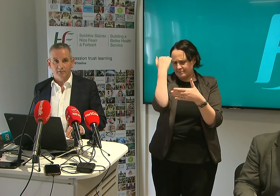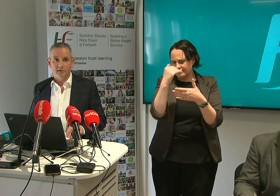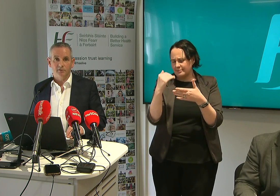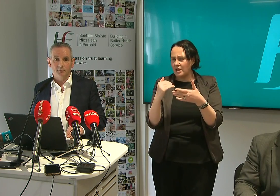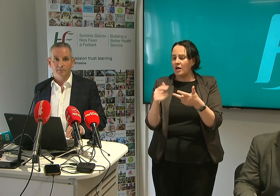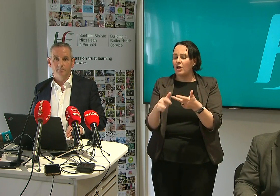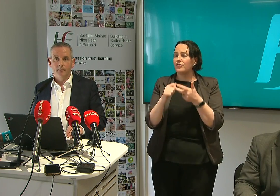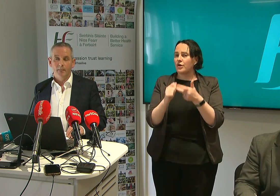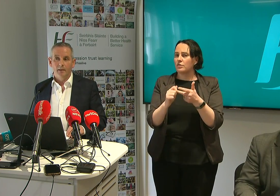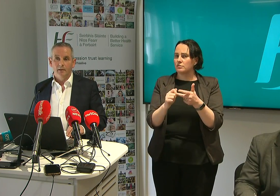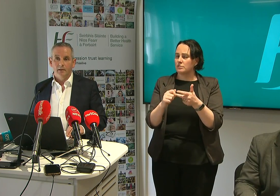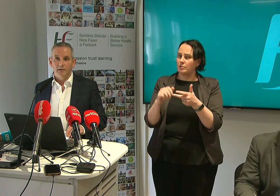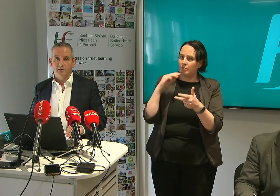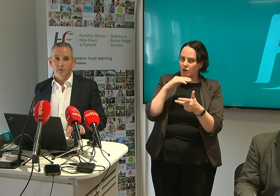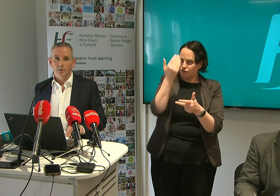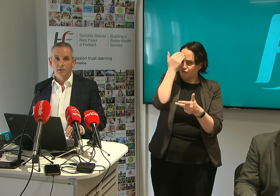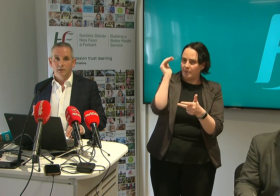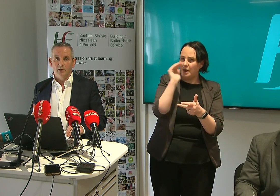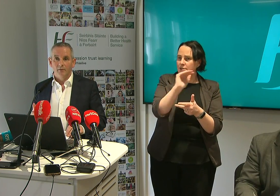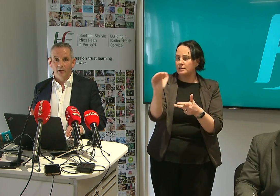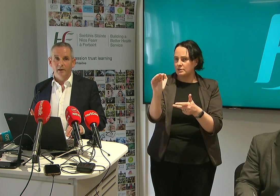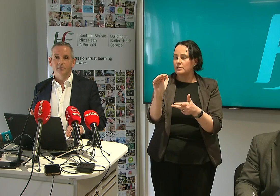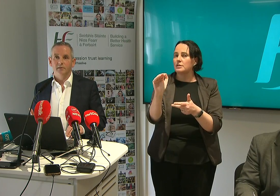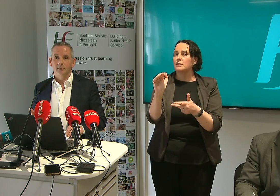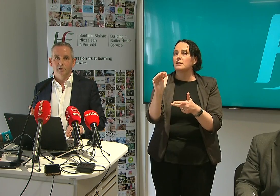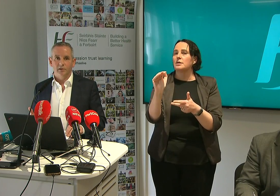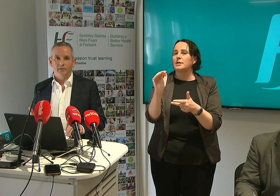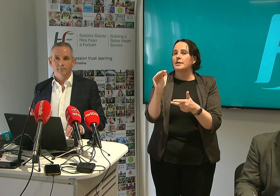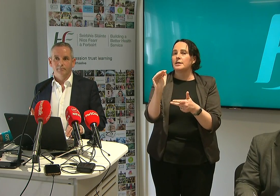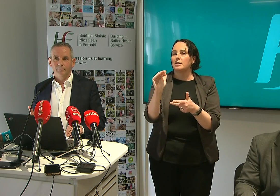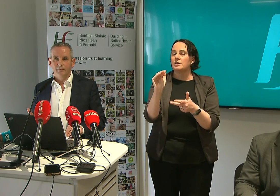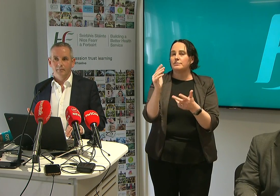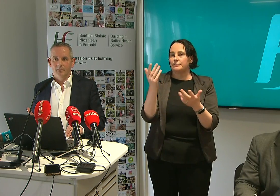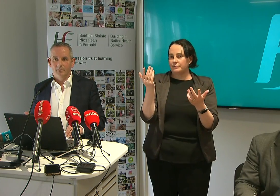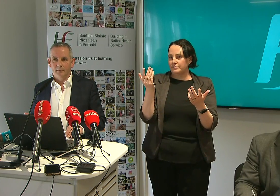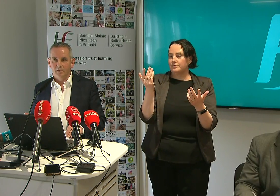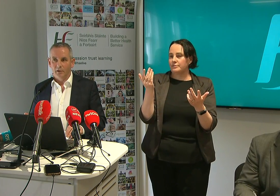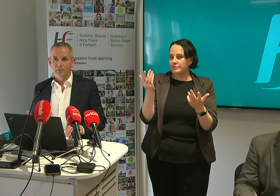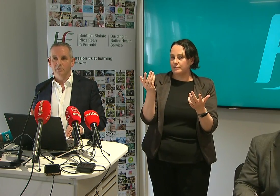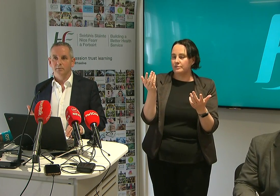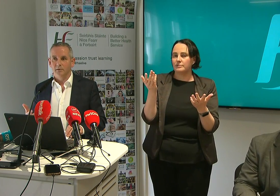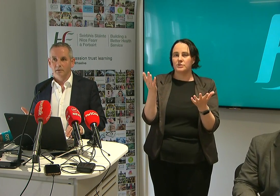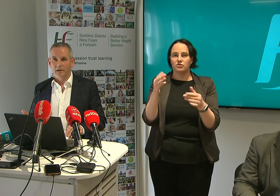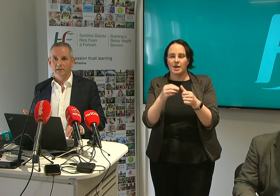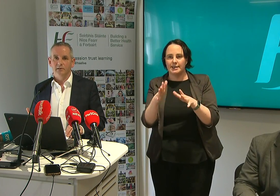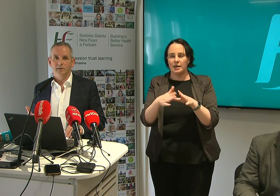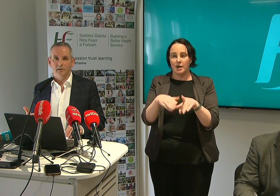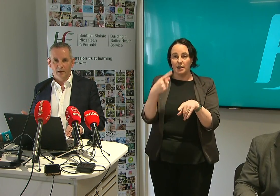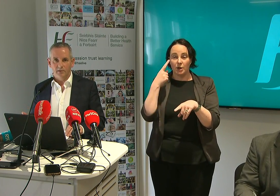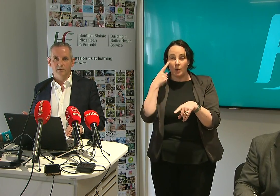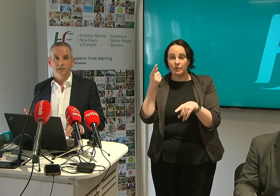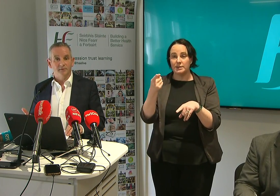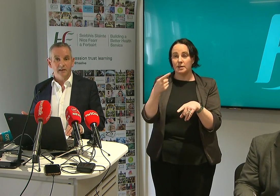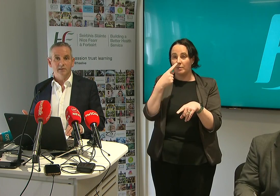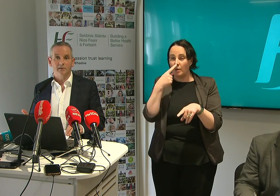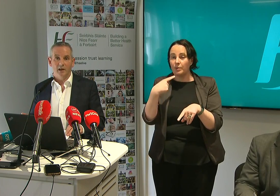which we'd re-emphasise for people is to avoid touching your nose, your eyes, your